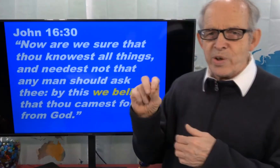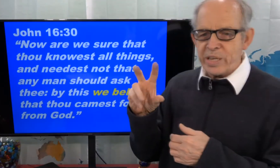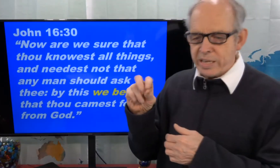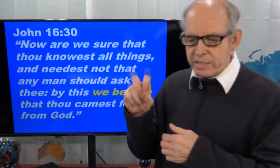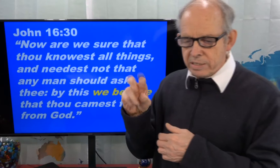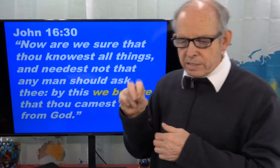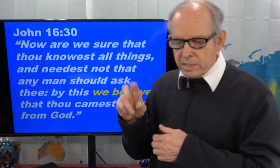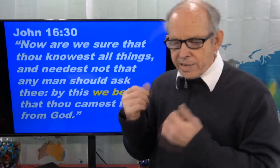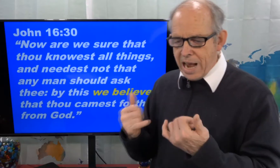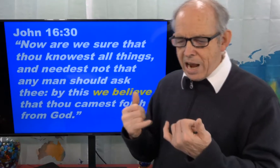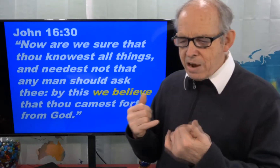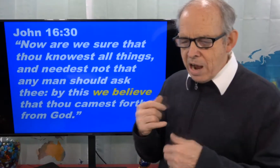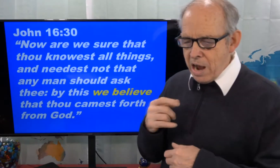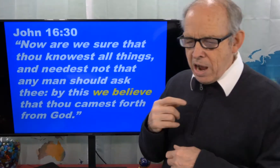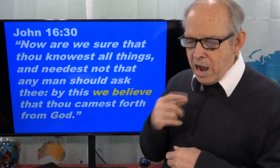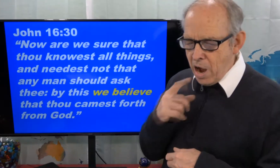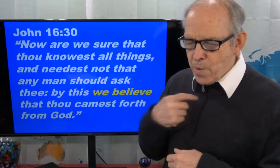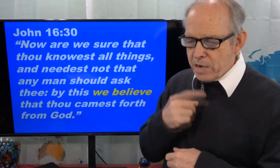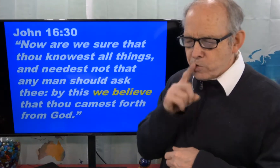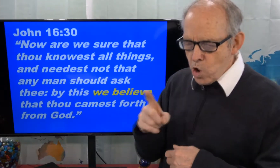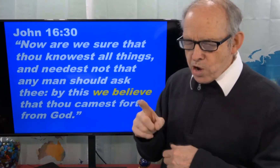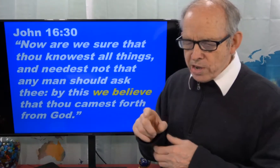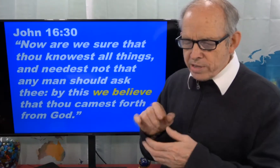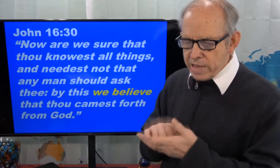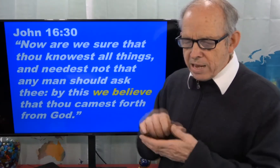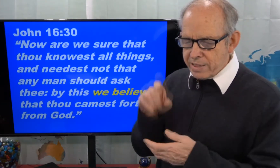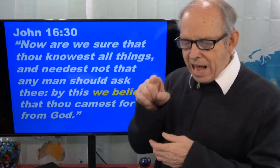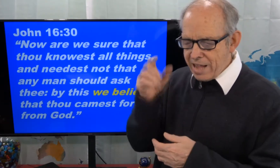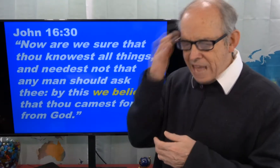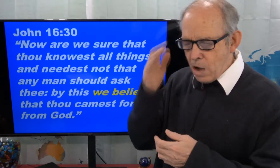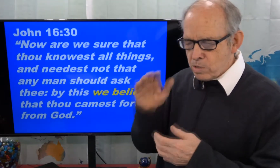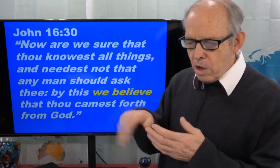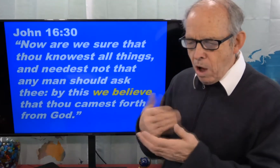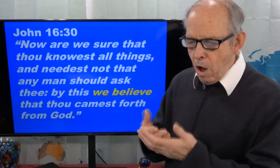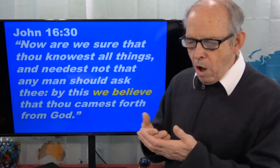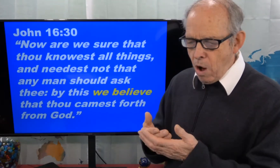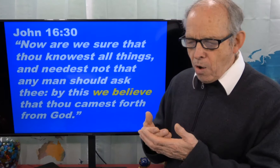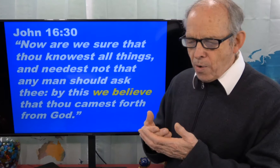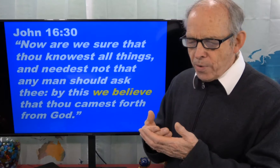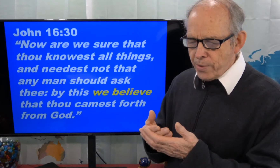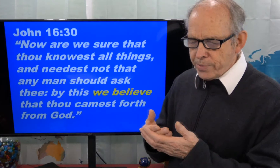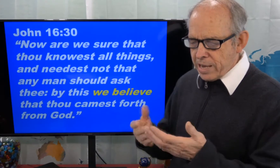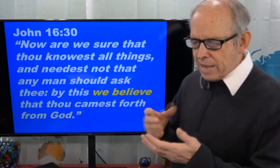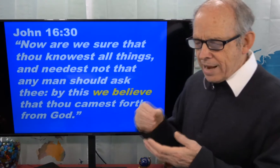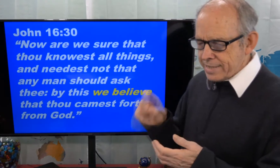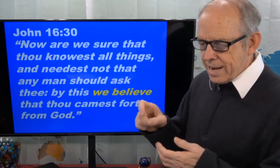30. Now, are we sure that thou know all things I need